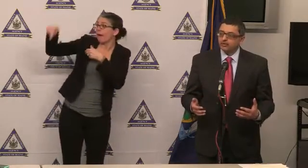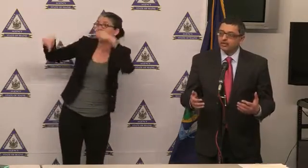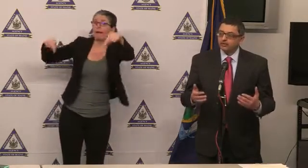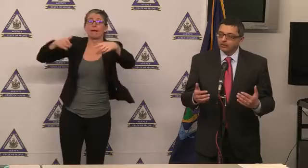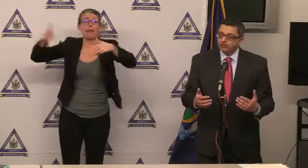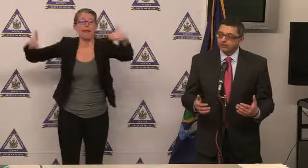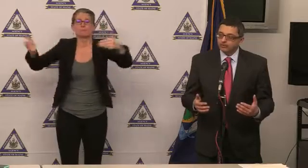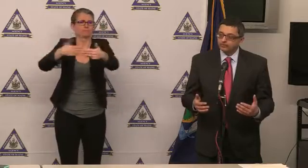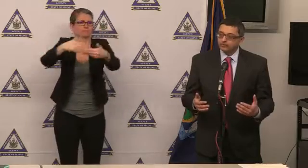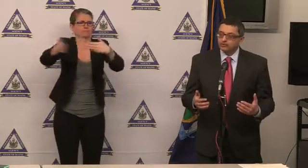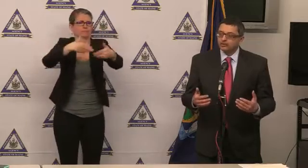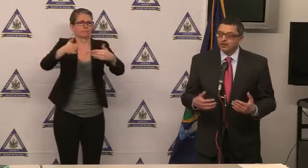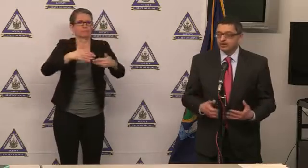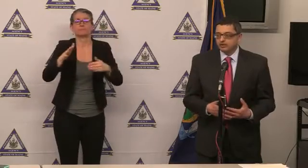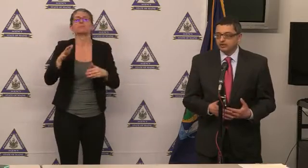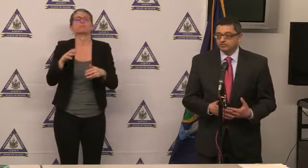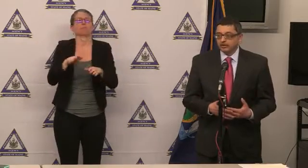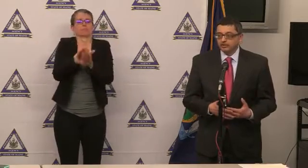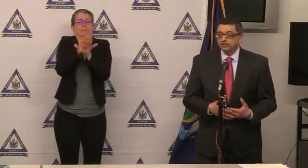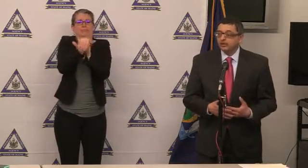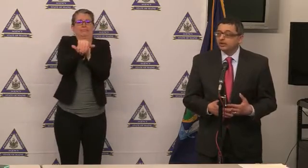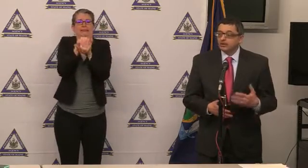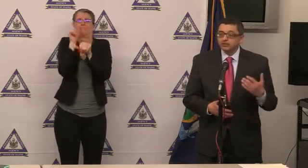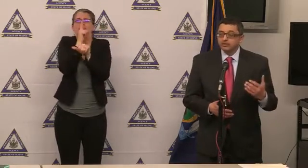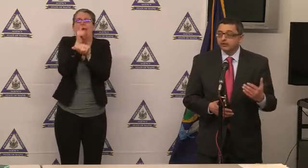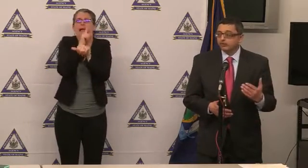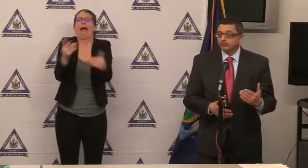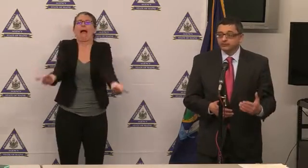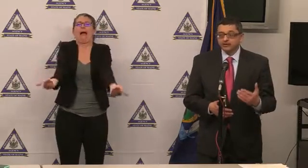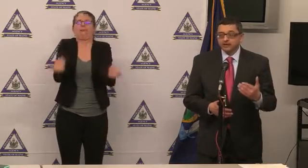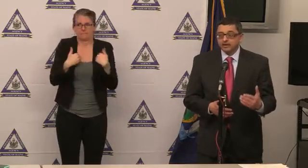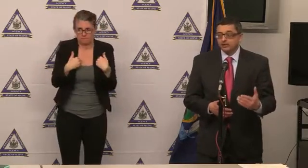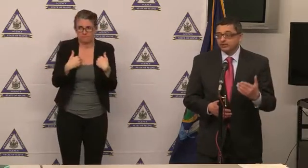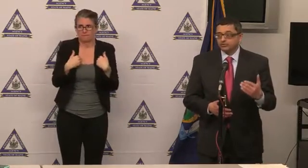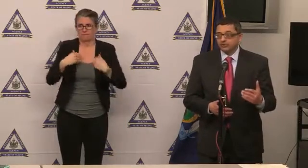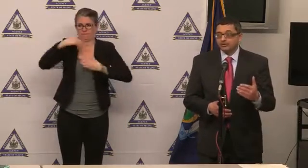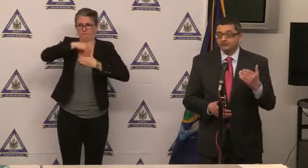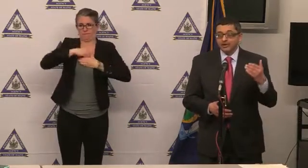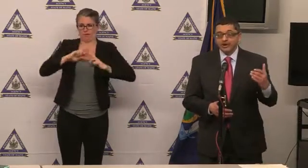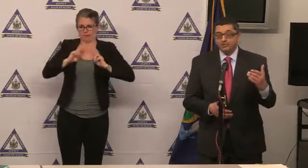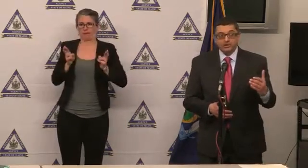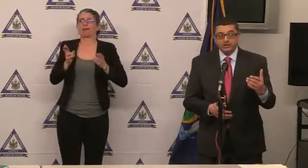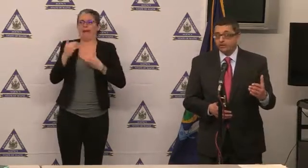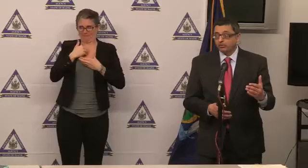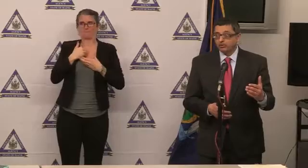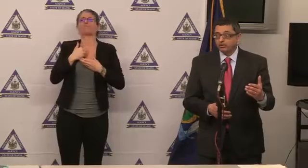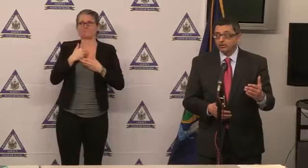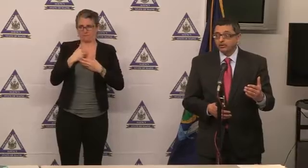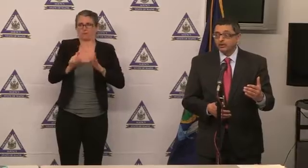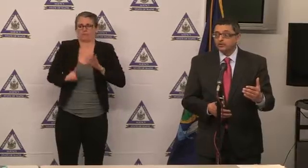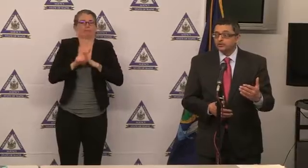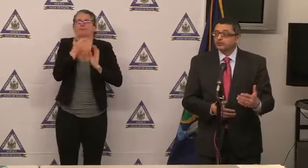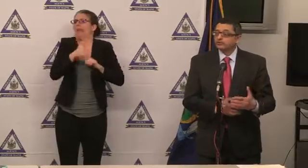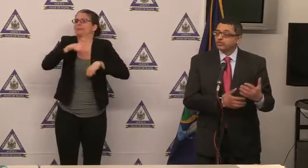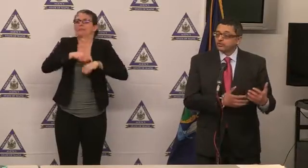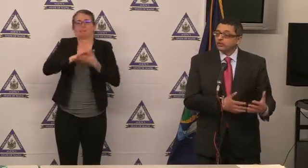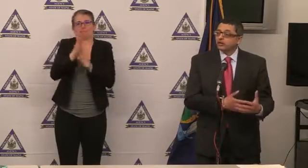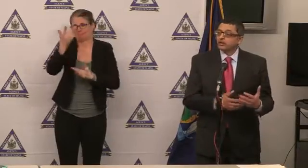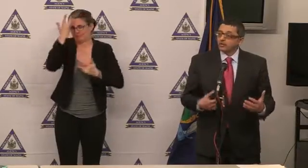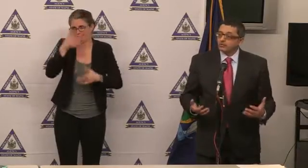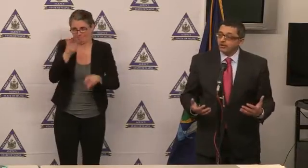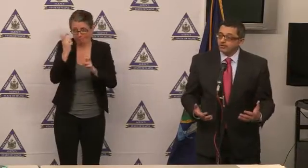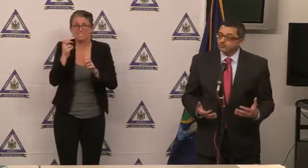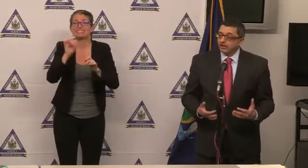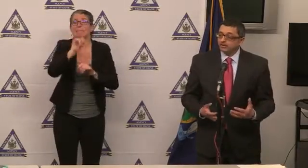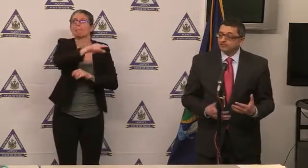county, were in their city, and in their town. Even though your city, county, or town might not be on our board, you should think and